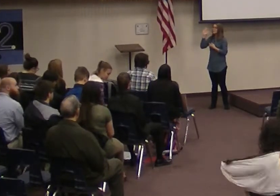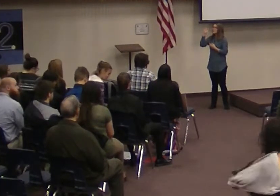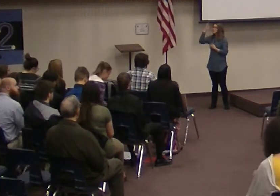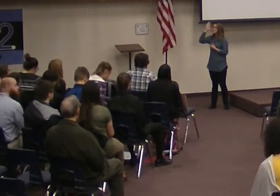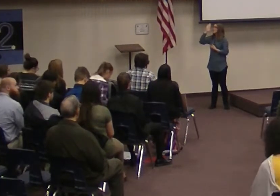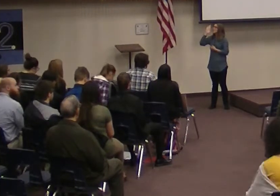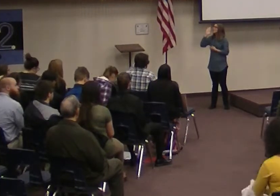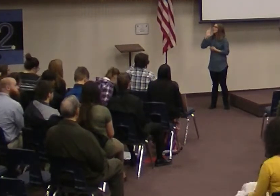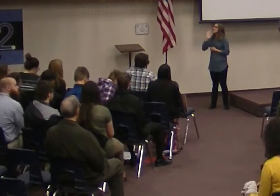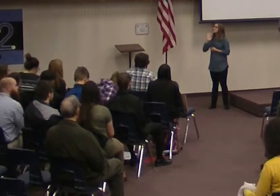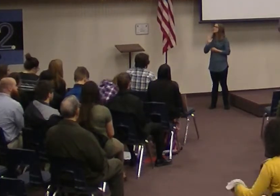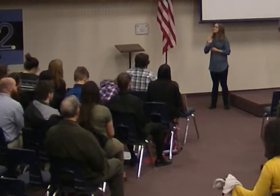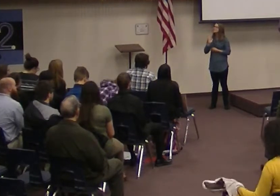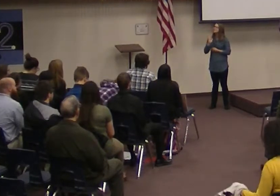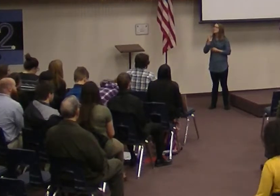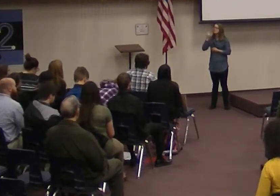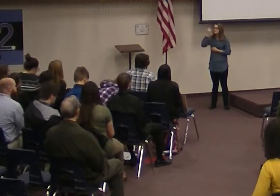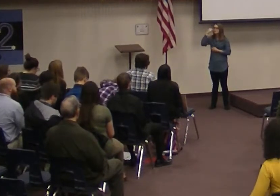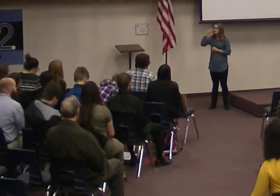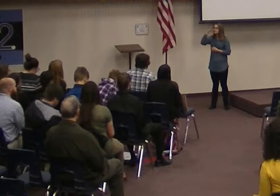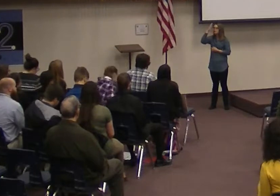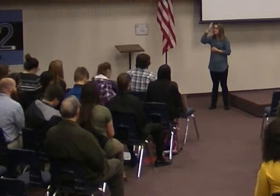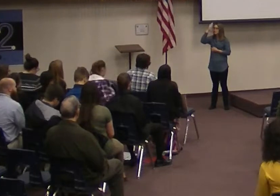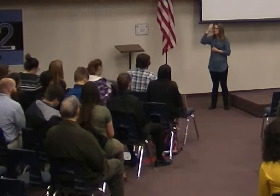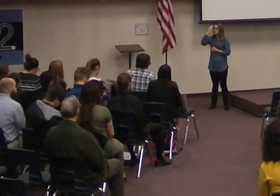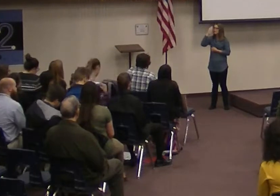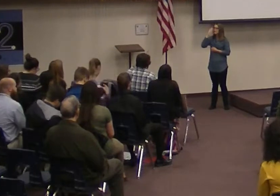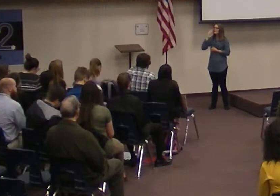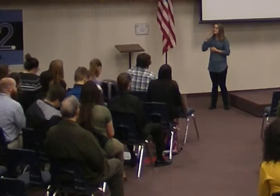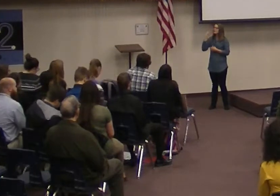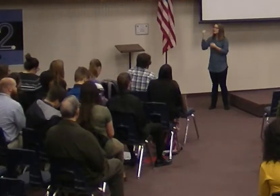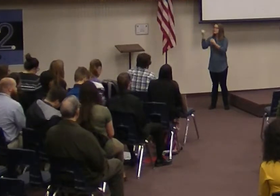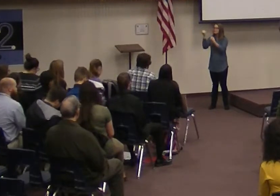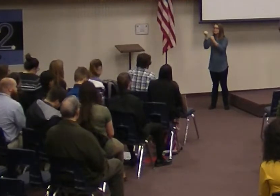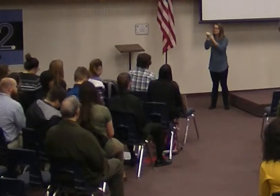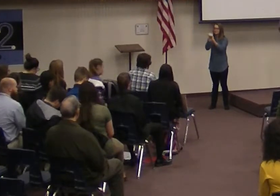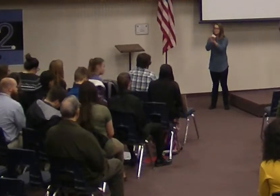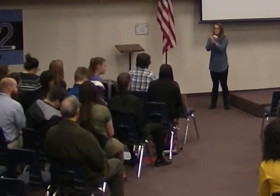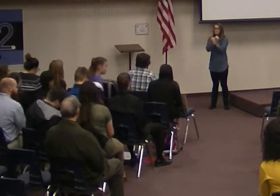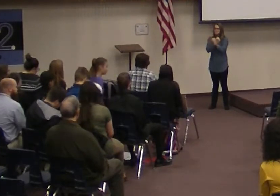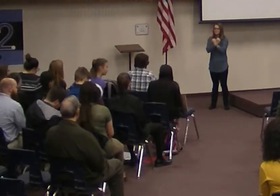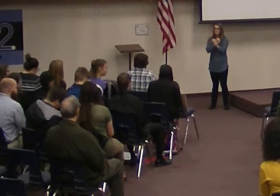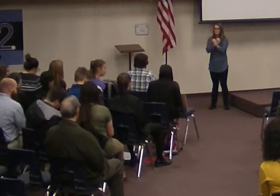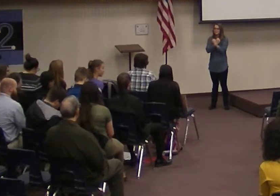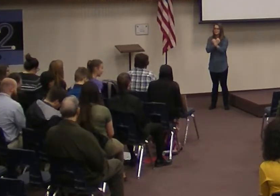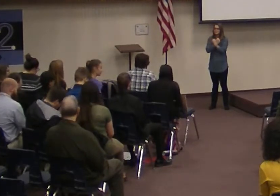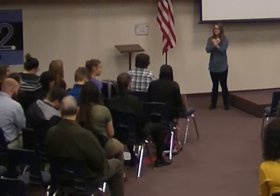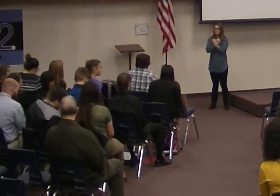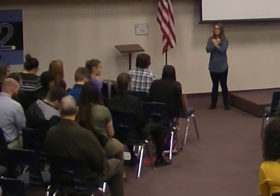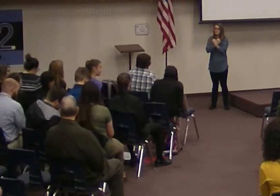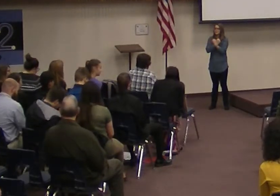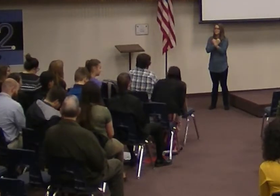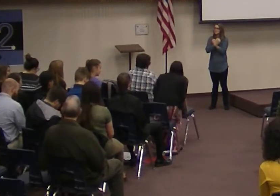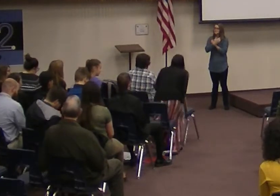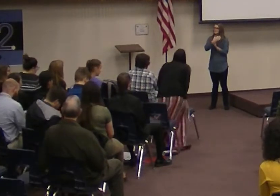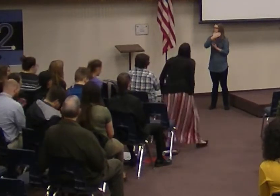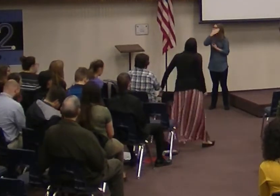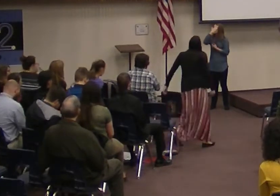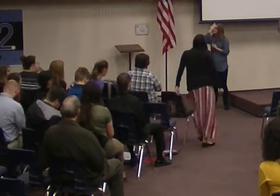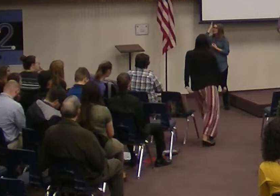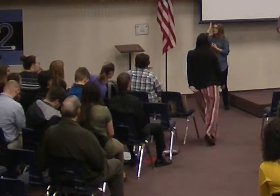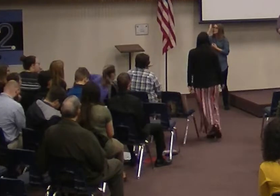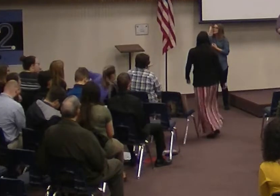know God, for God is love.